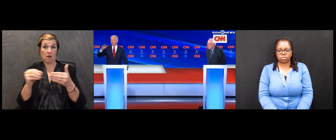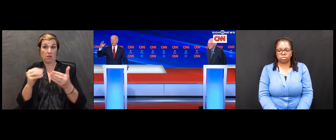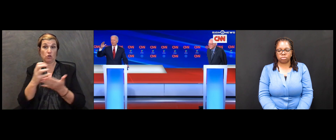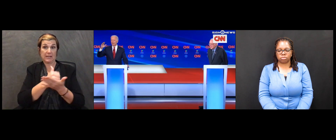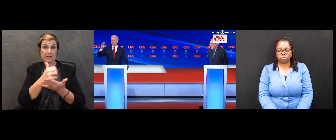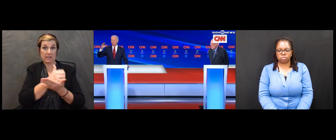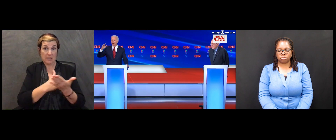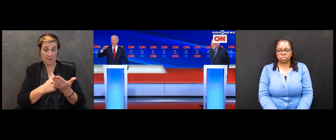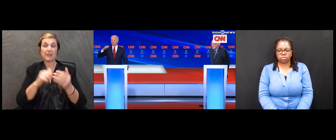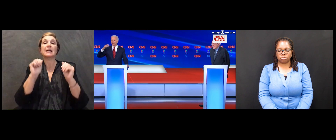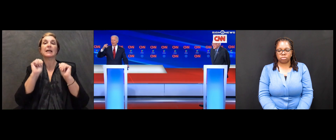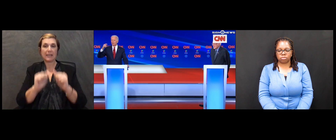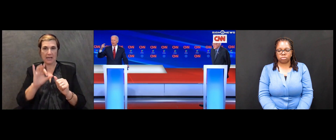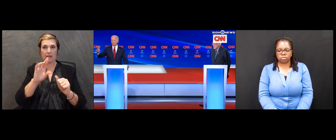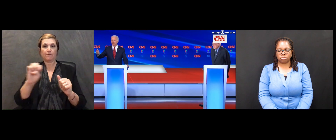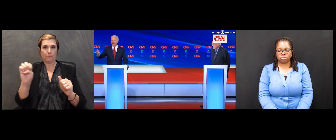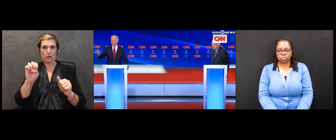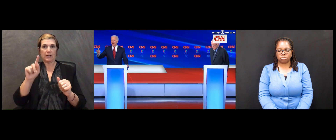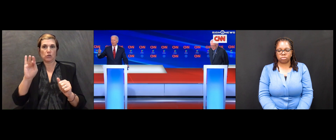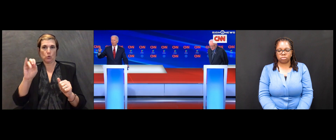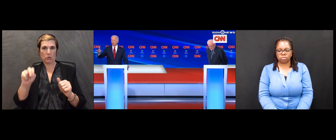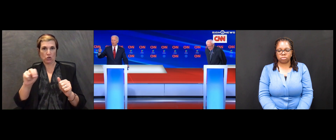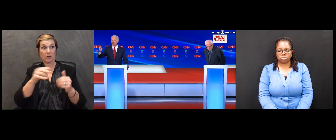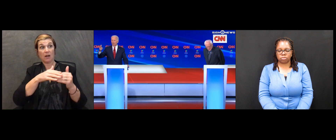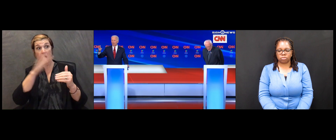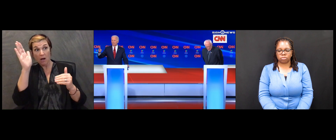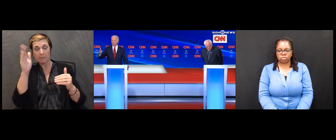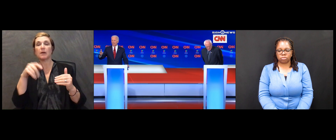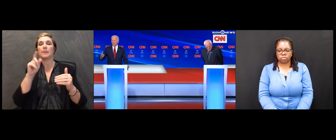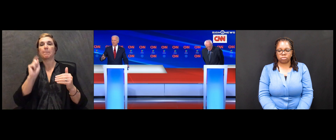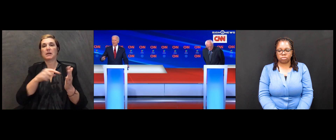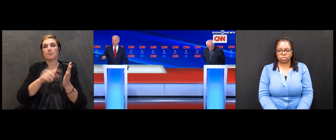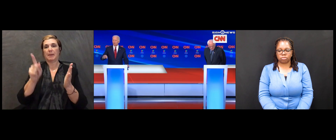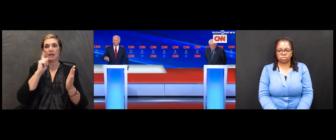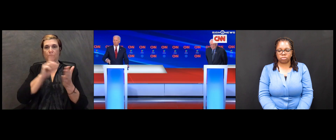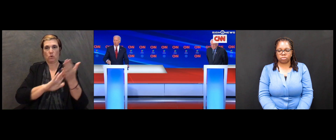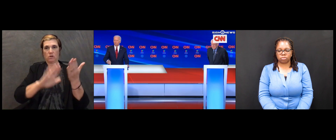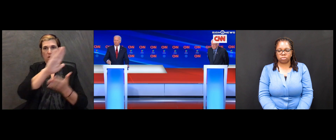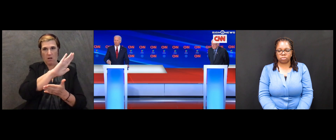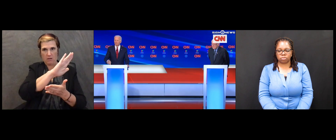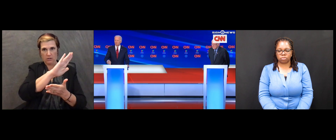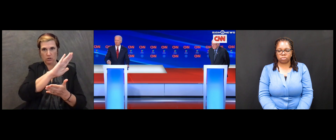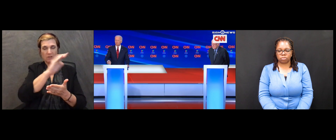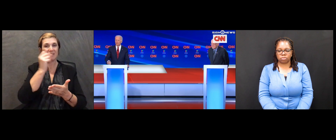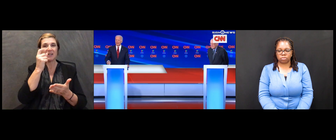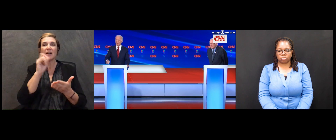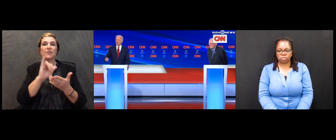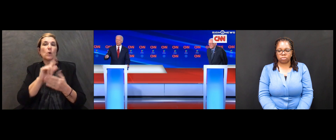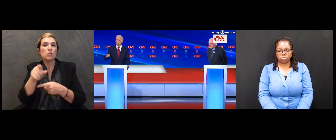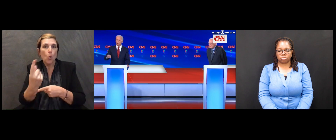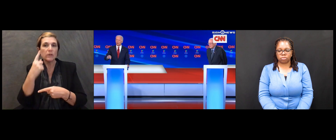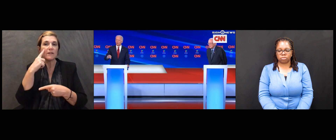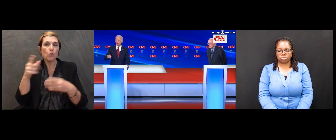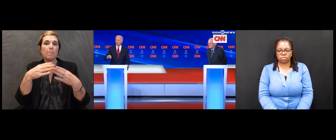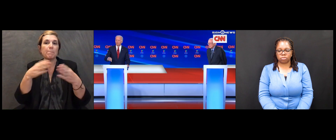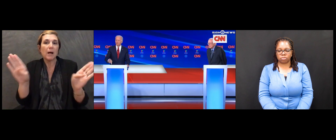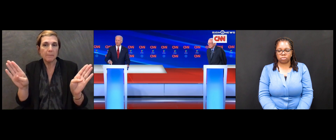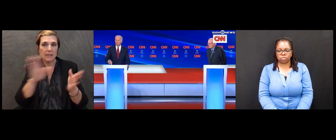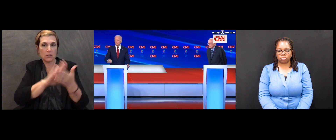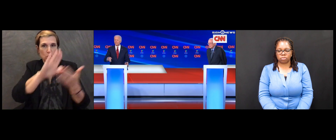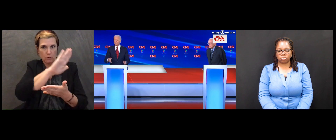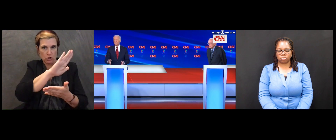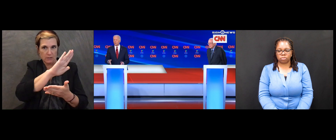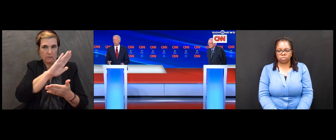get free up to that point. After that, you'd have to pay for your college education. It only worked for public schools, and it would work for